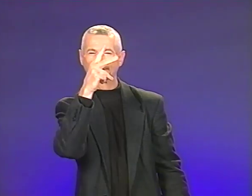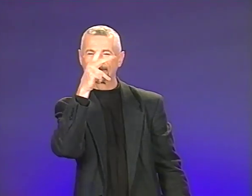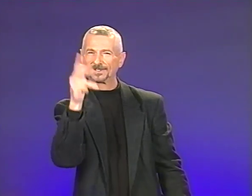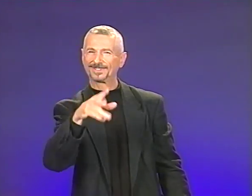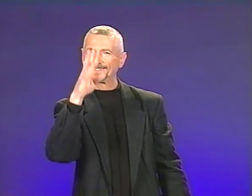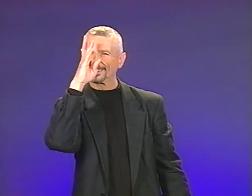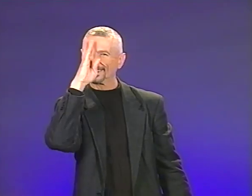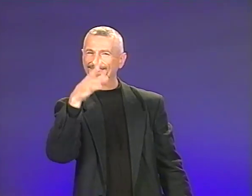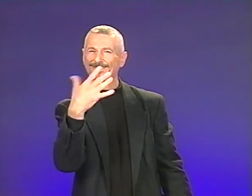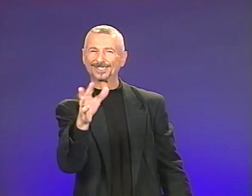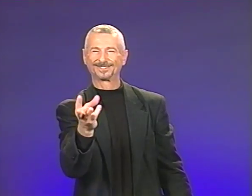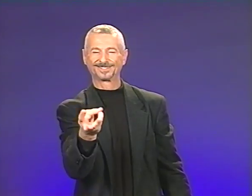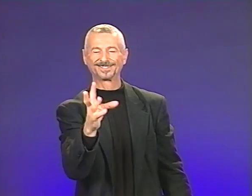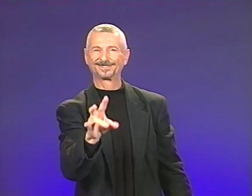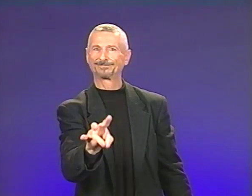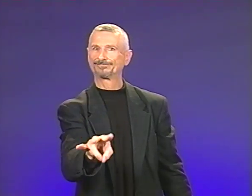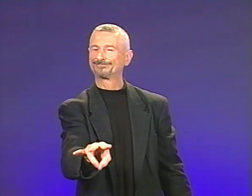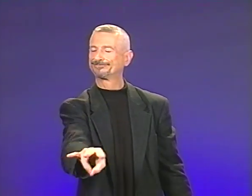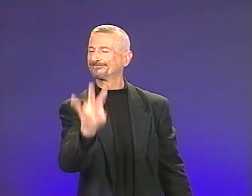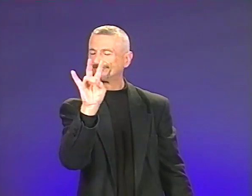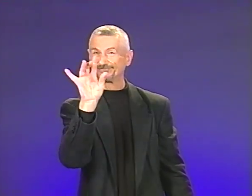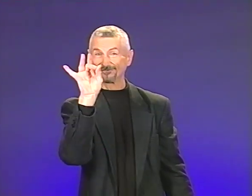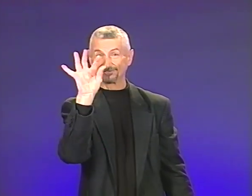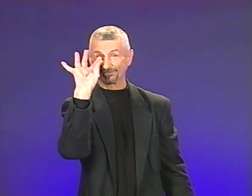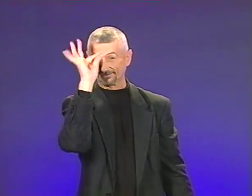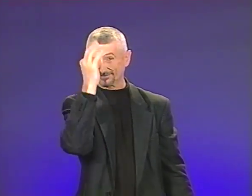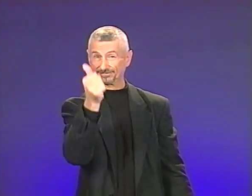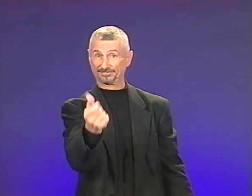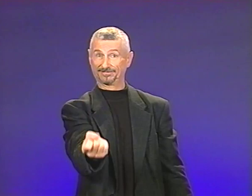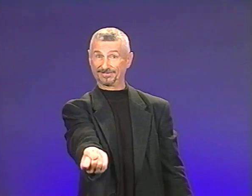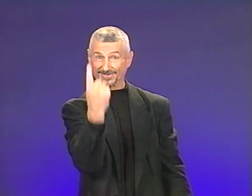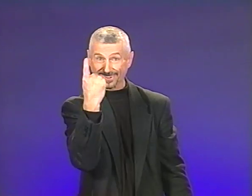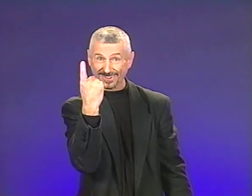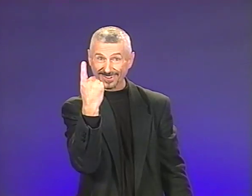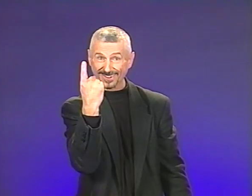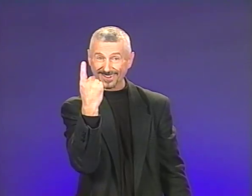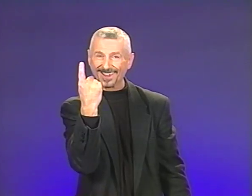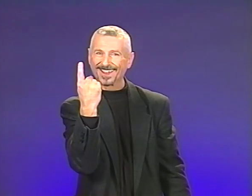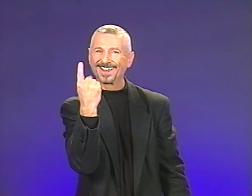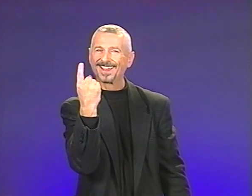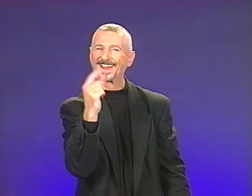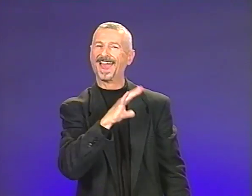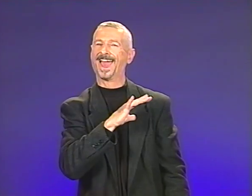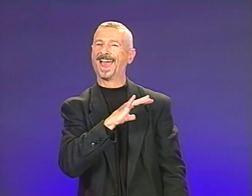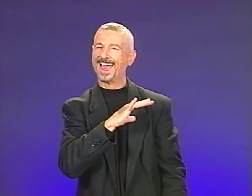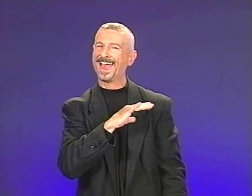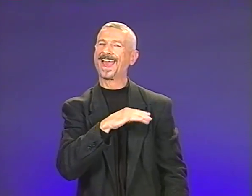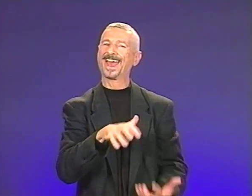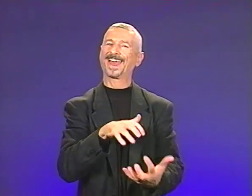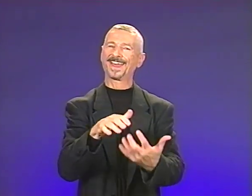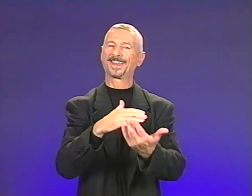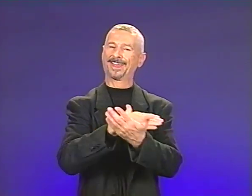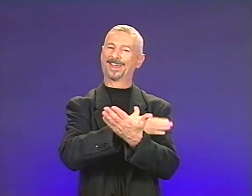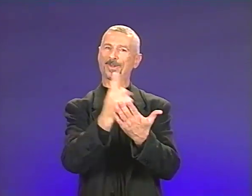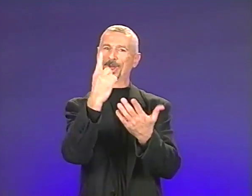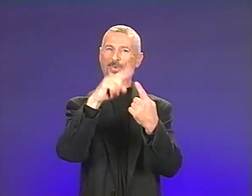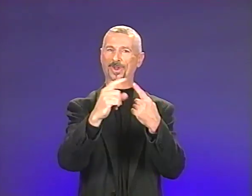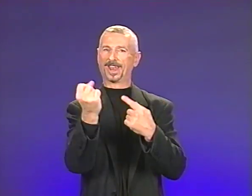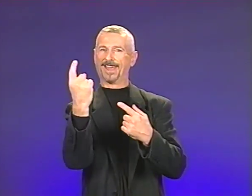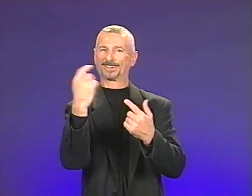one. 1, hey you. 2, look at me. 3, that's lousy. 4, you made that up. And so on to the number 11,